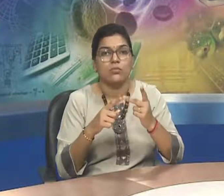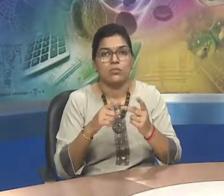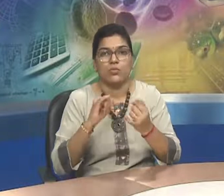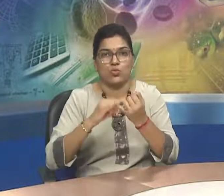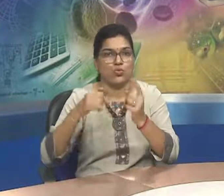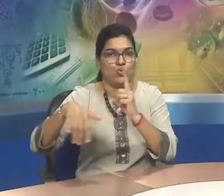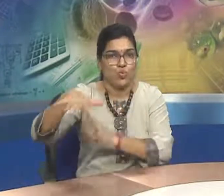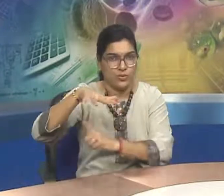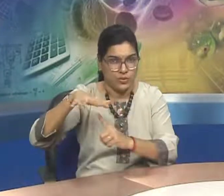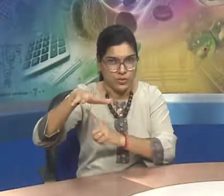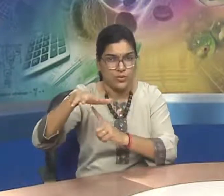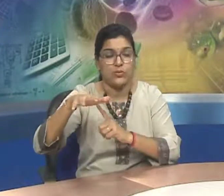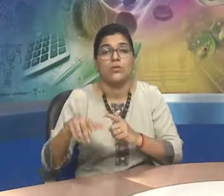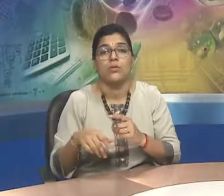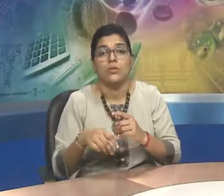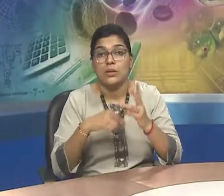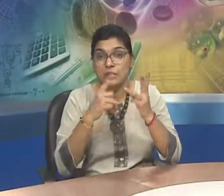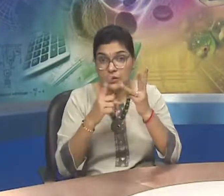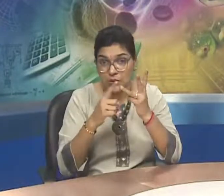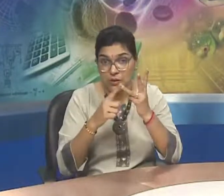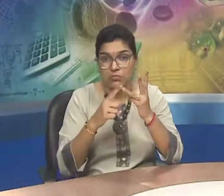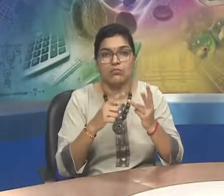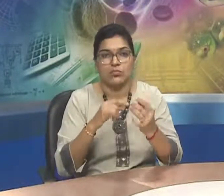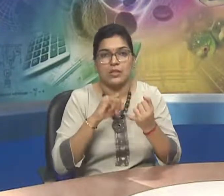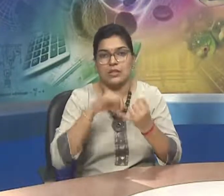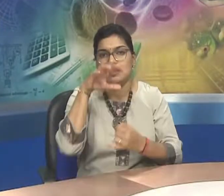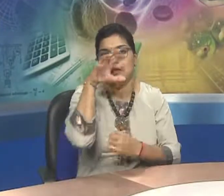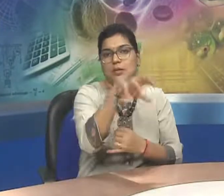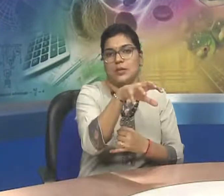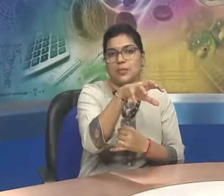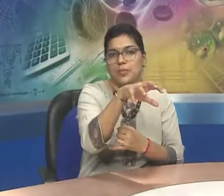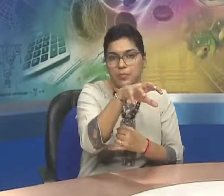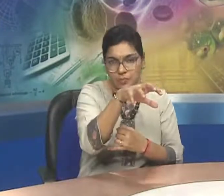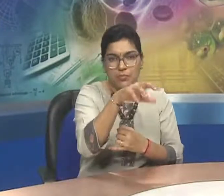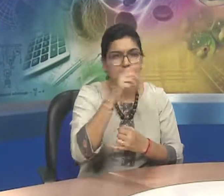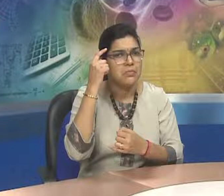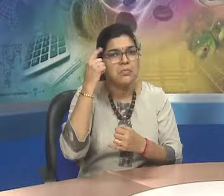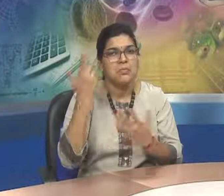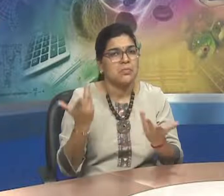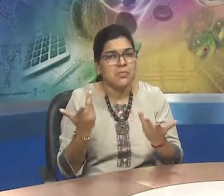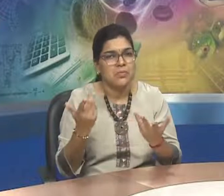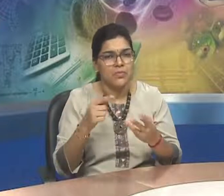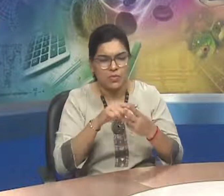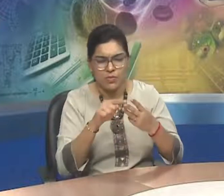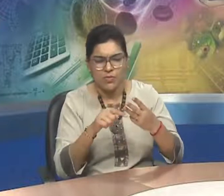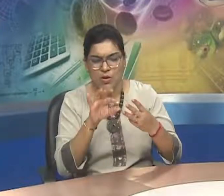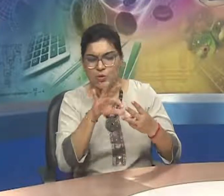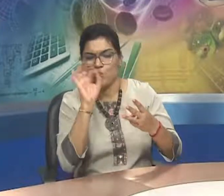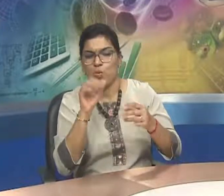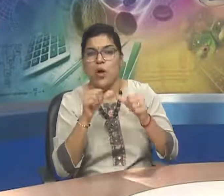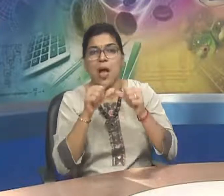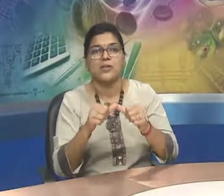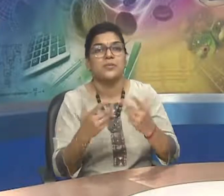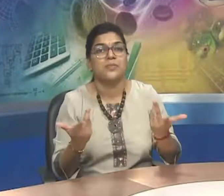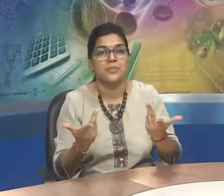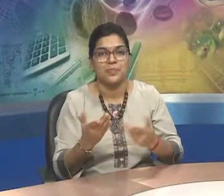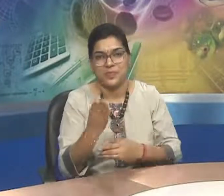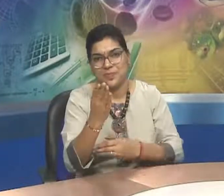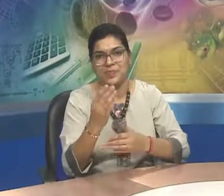individual, the second option is society, the third option is state. You have to choose